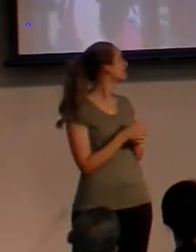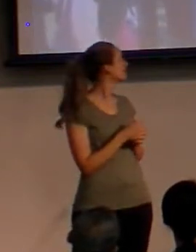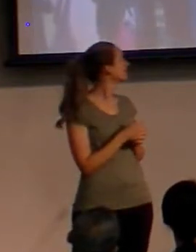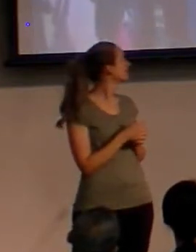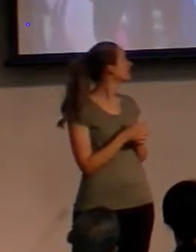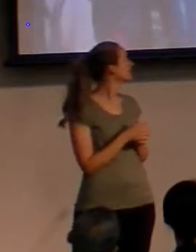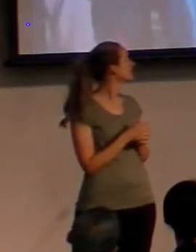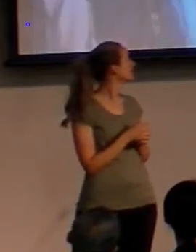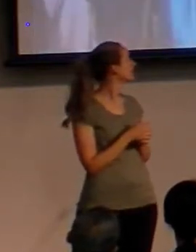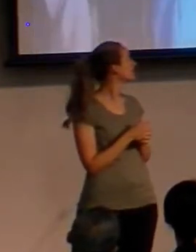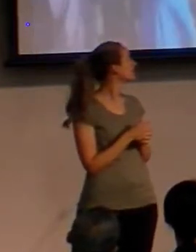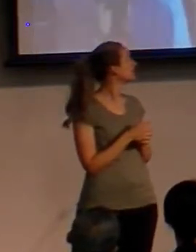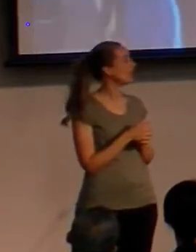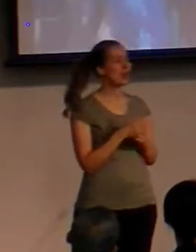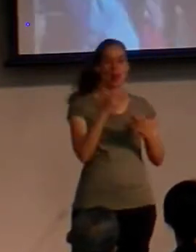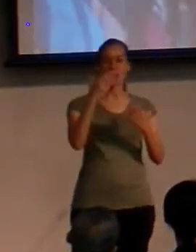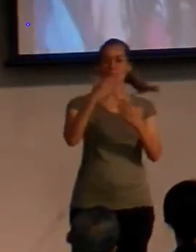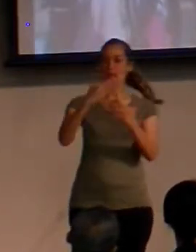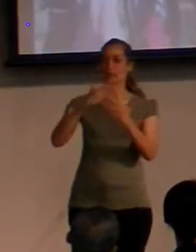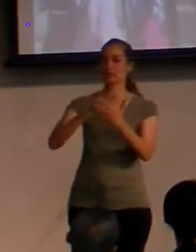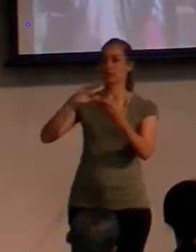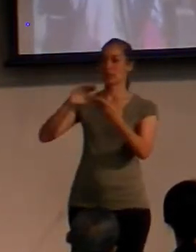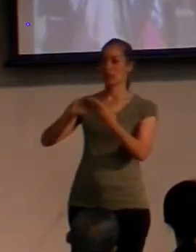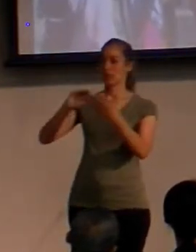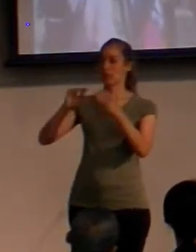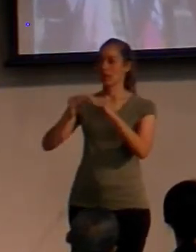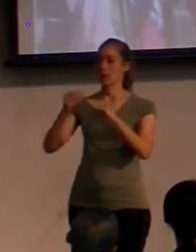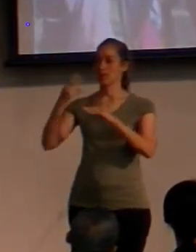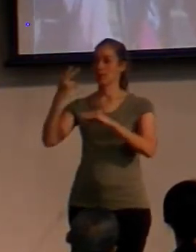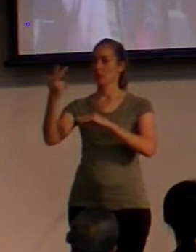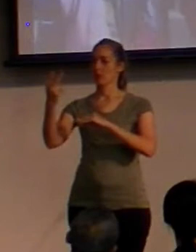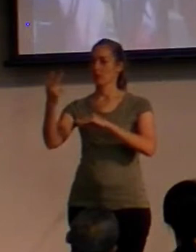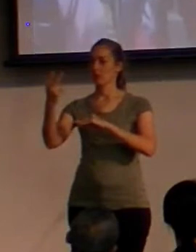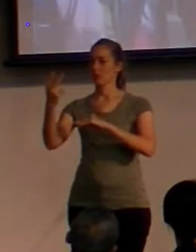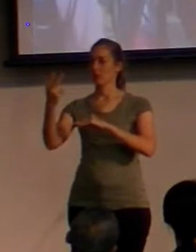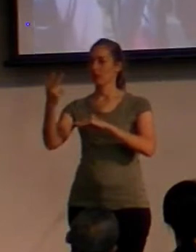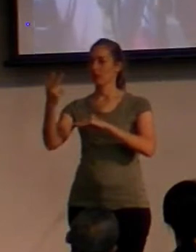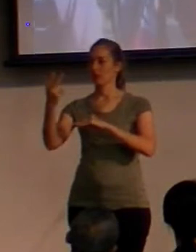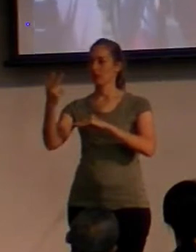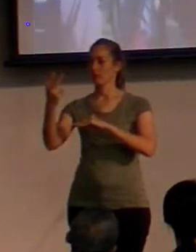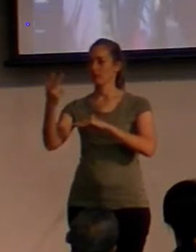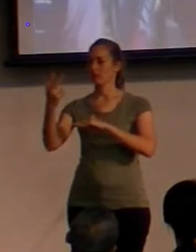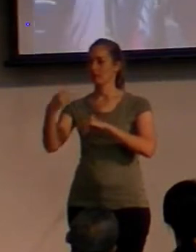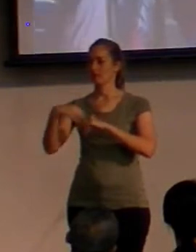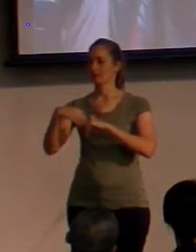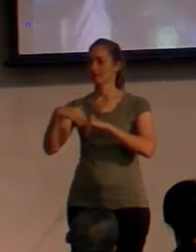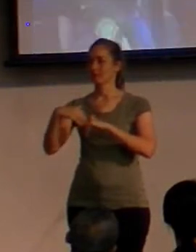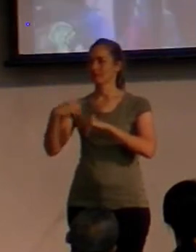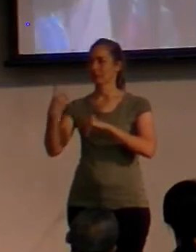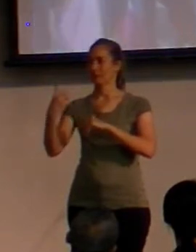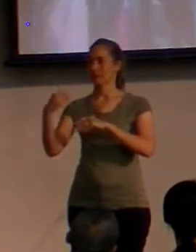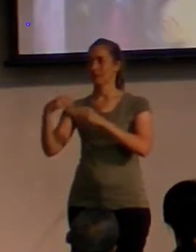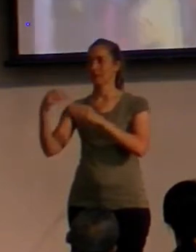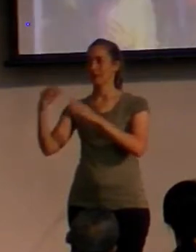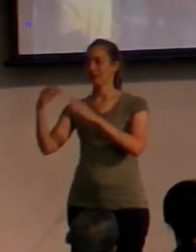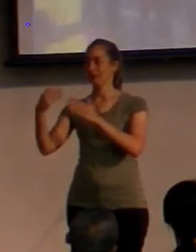Lesson number 3 is the New Old and the New Testament.